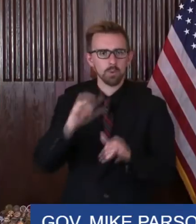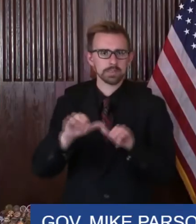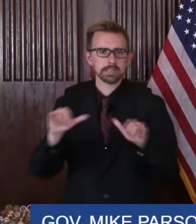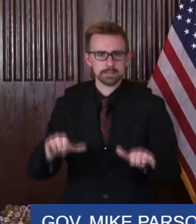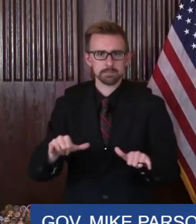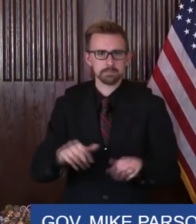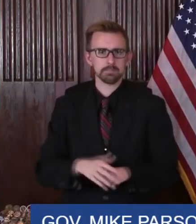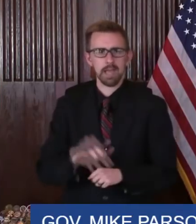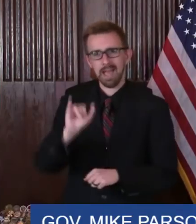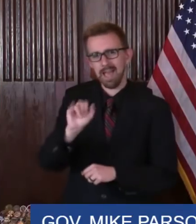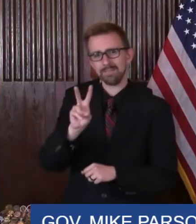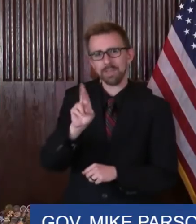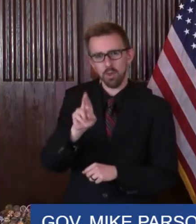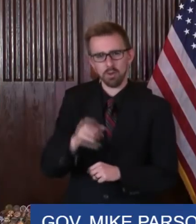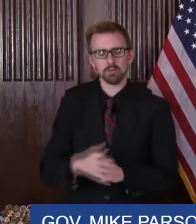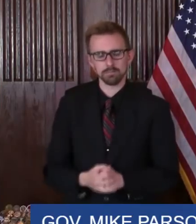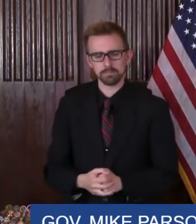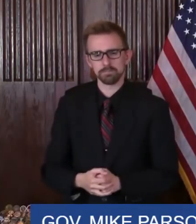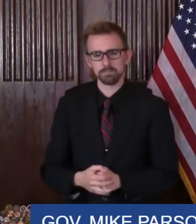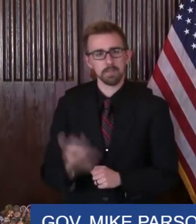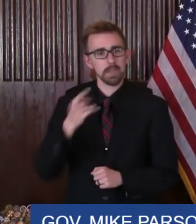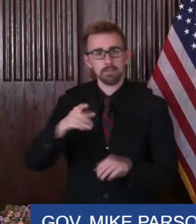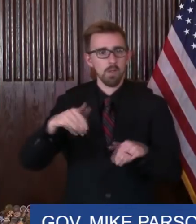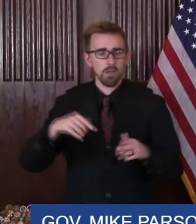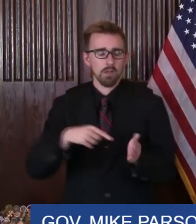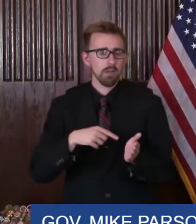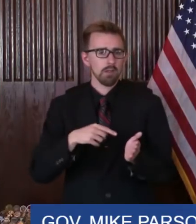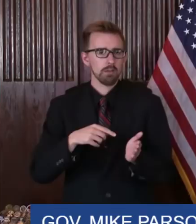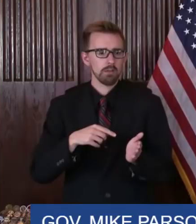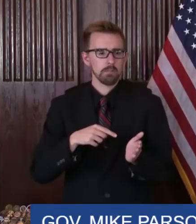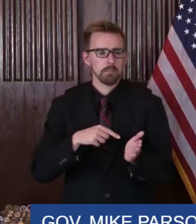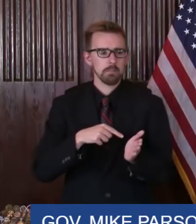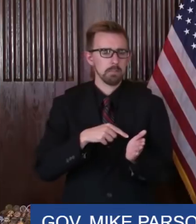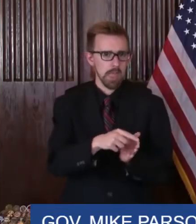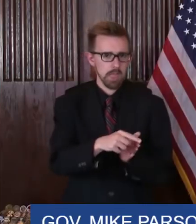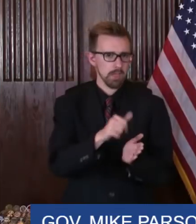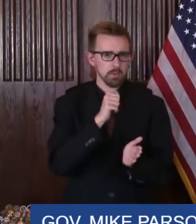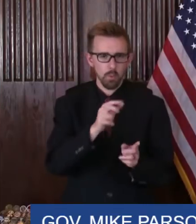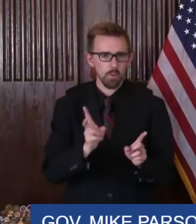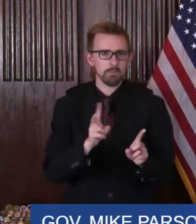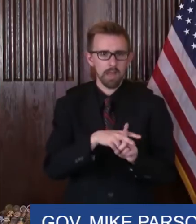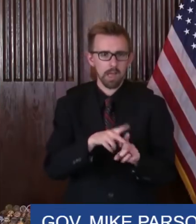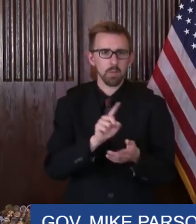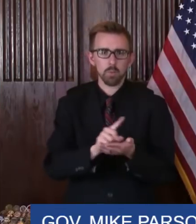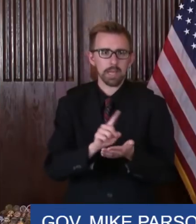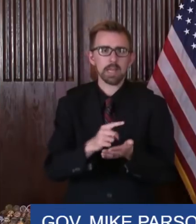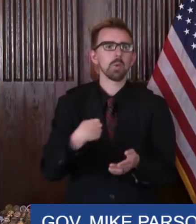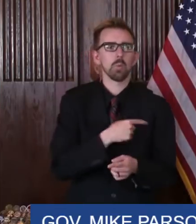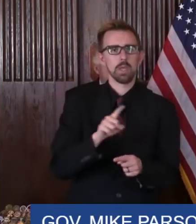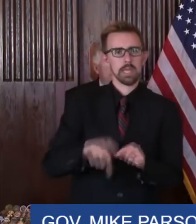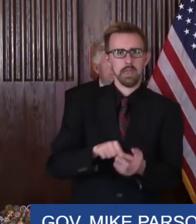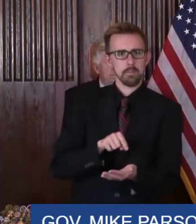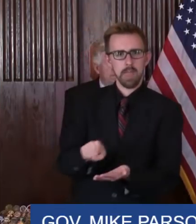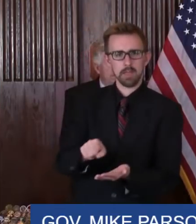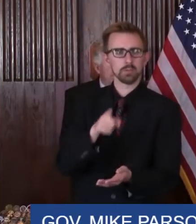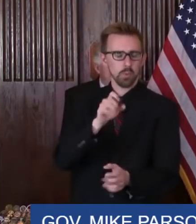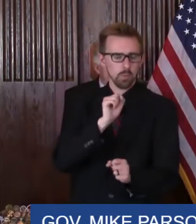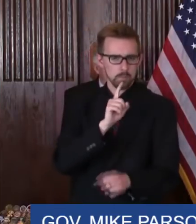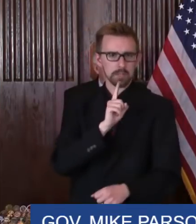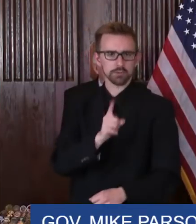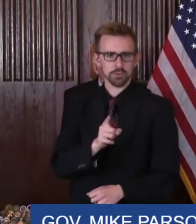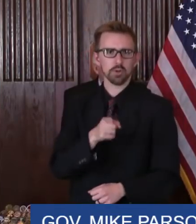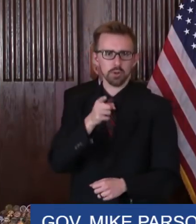the IVR system. If you don't pay it and you don't file the weekly claim, we can't pay it. So definitely make sure that